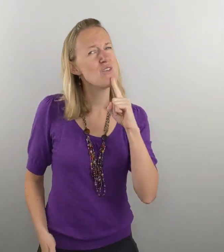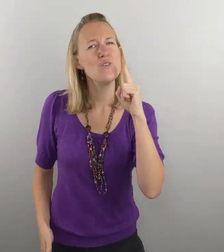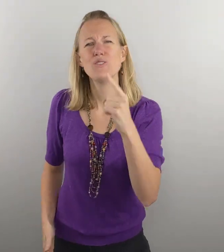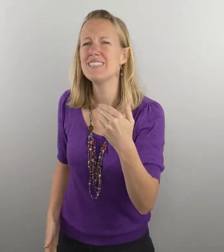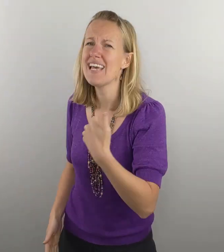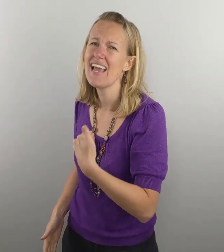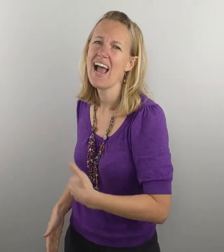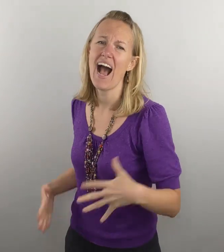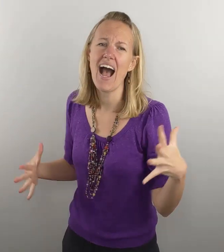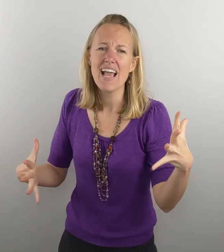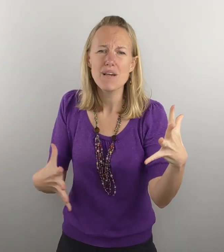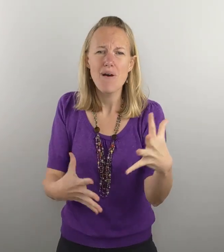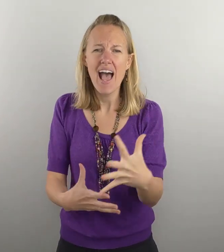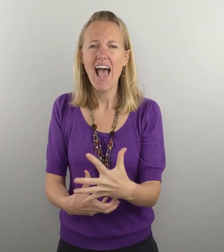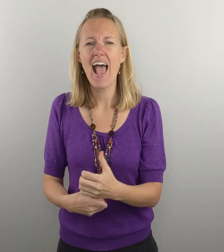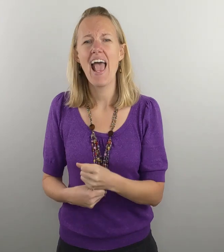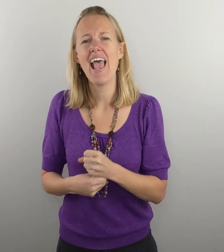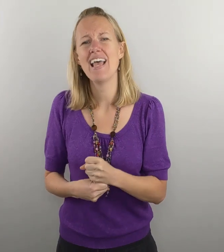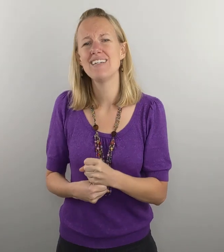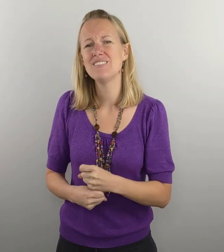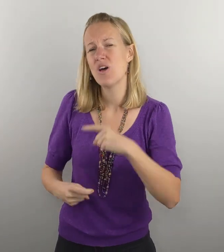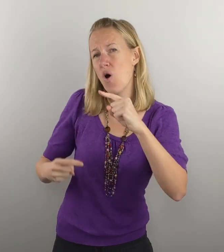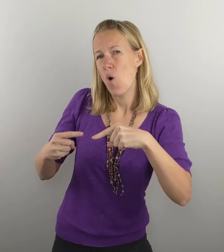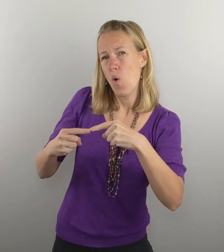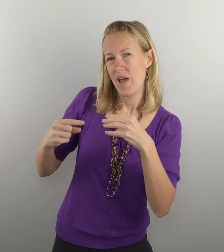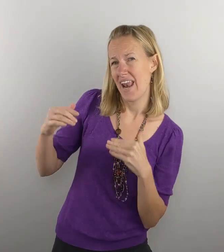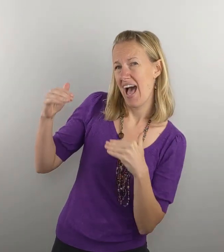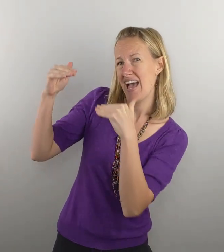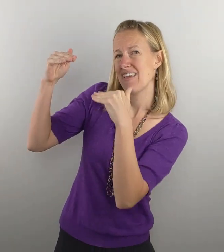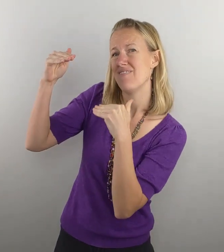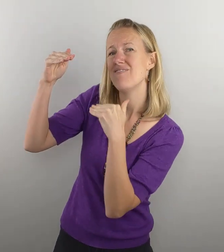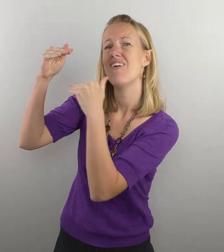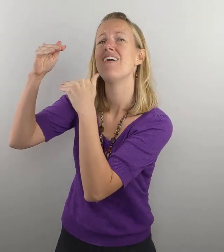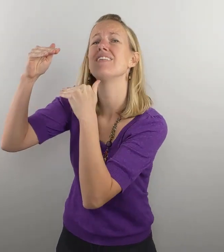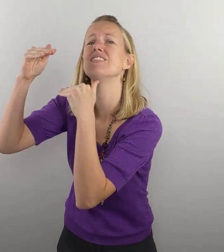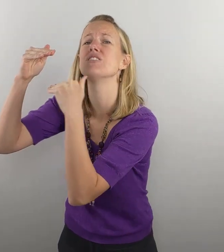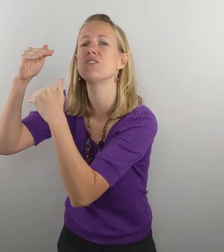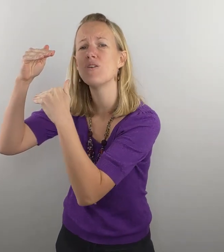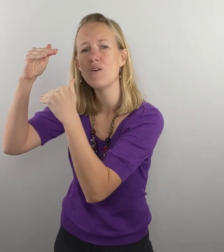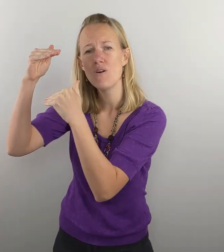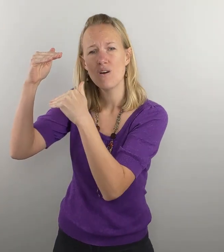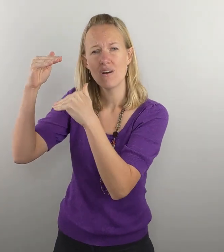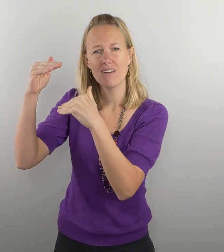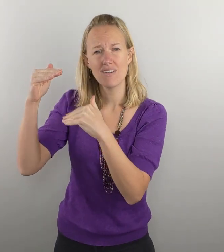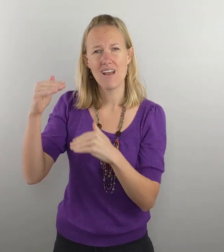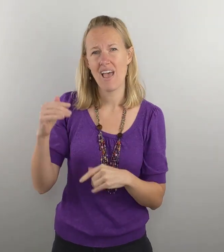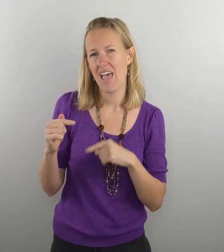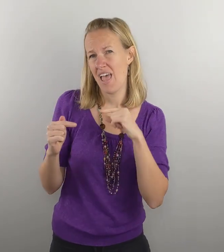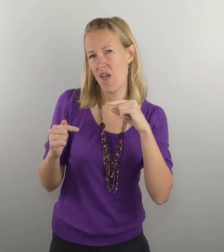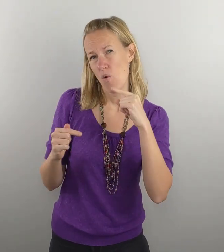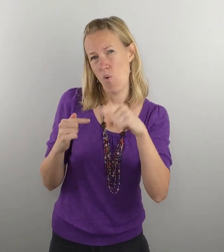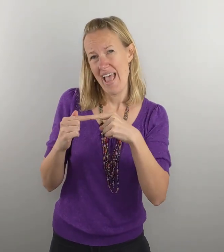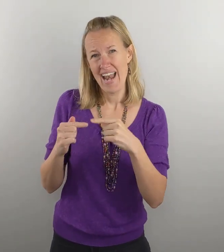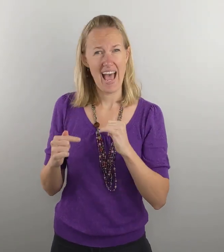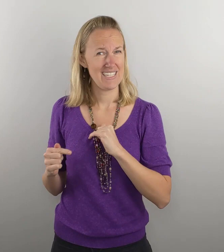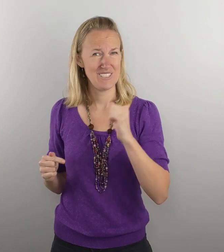you say I am held when I am falling short. And when I